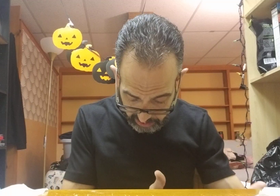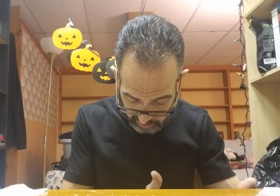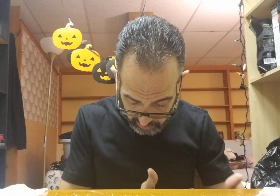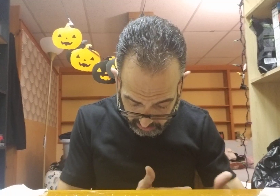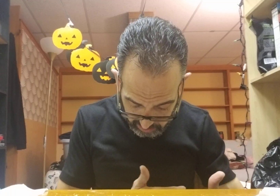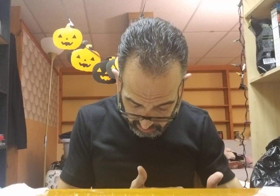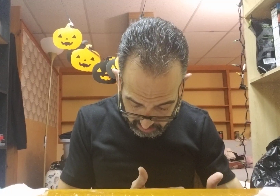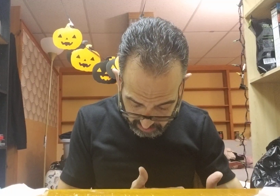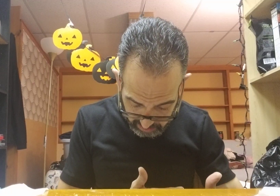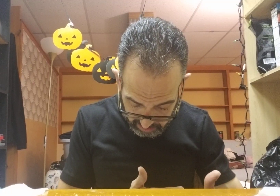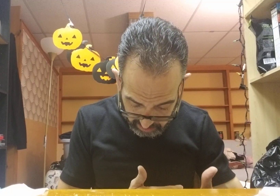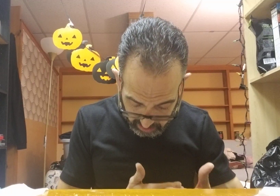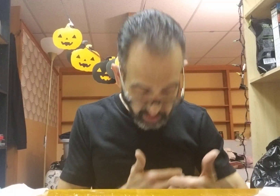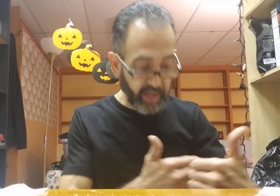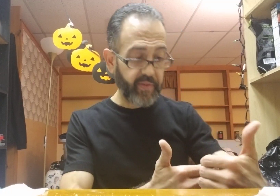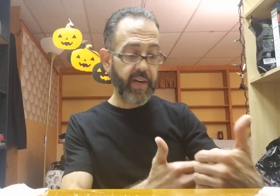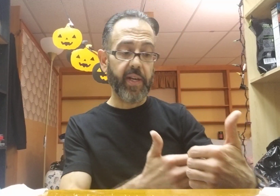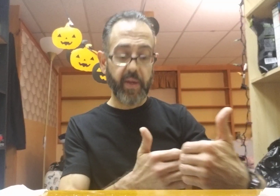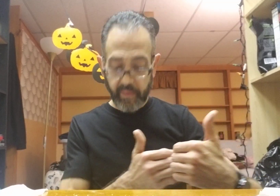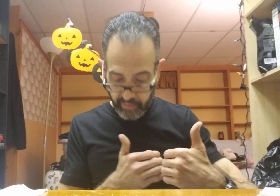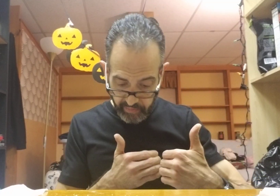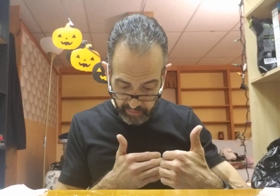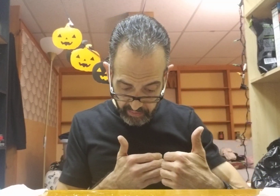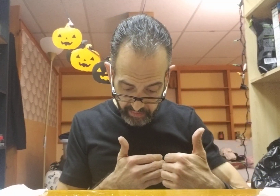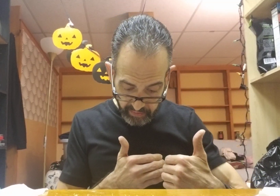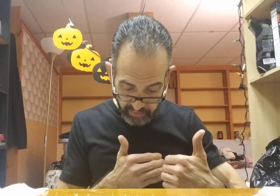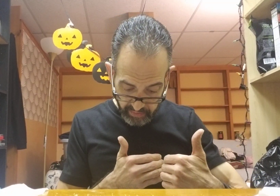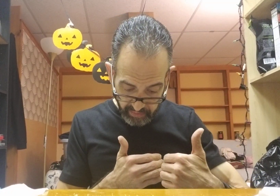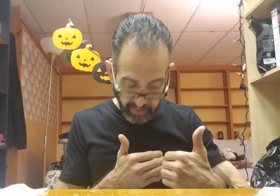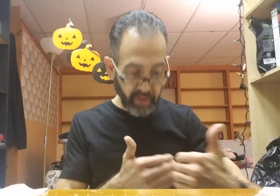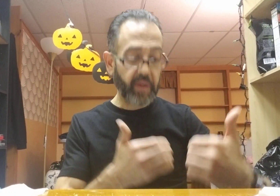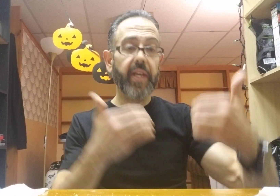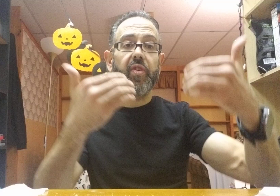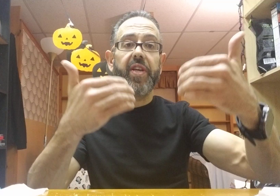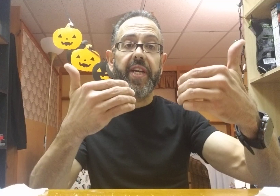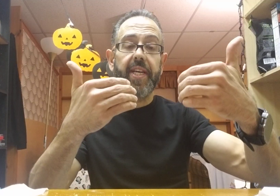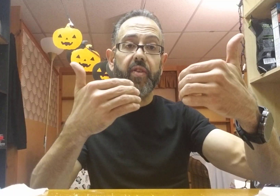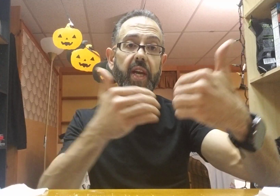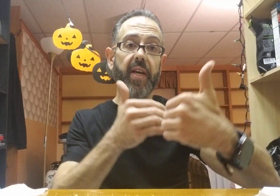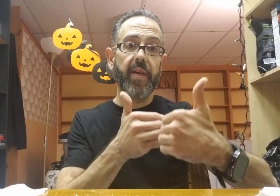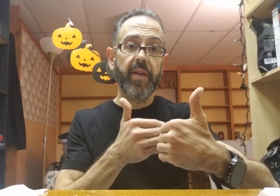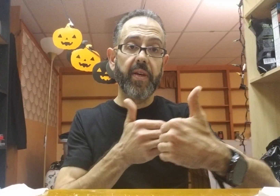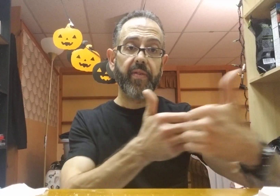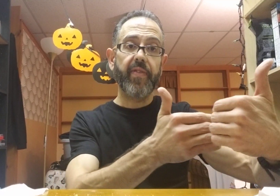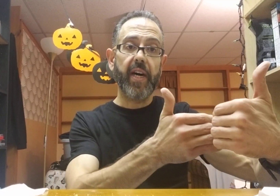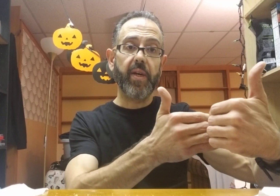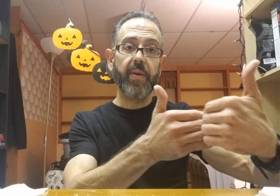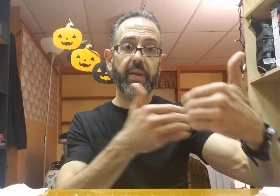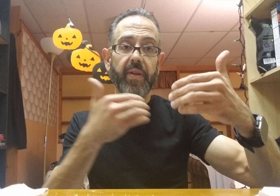Follow. Okay, follow. Okay, so your hands kind of follow. See